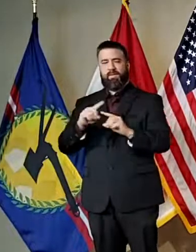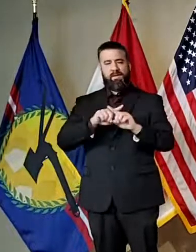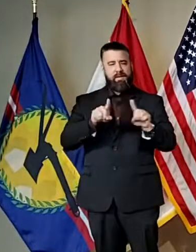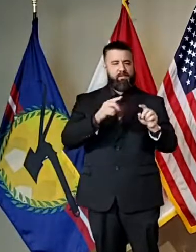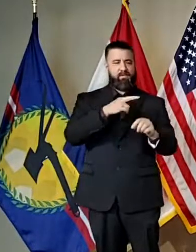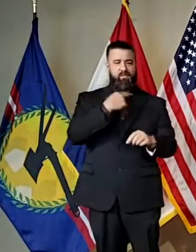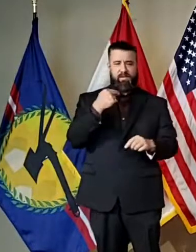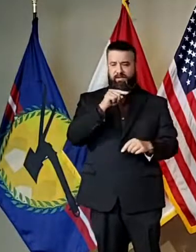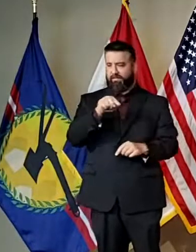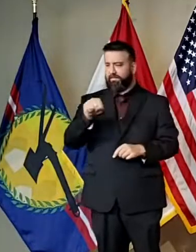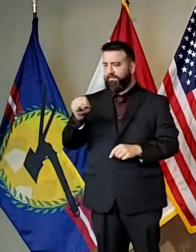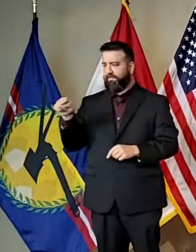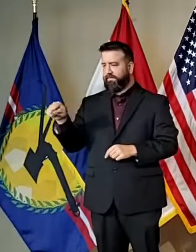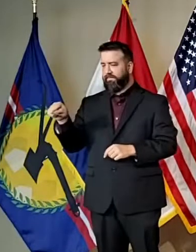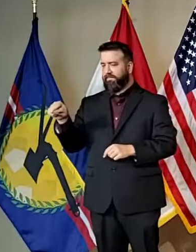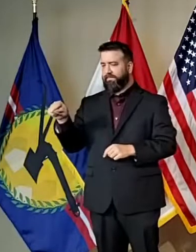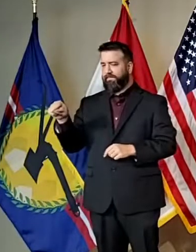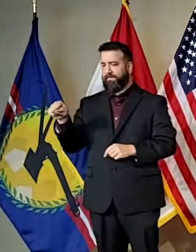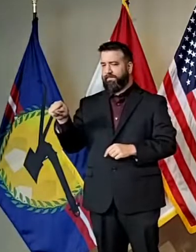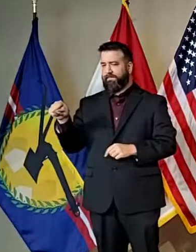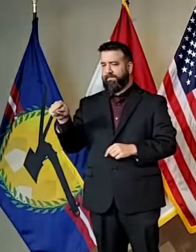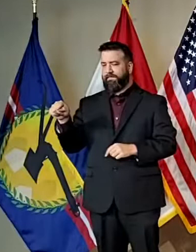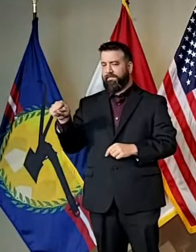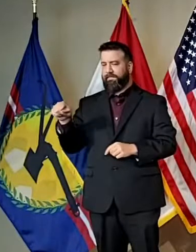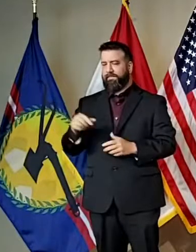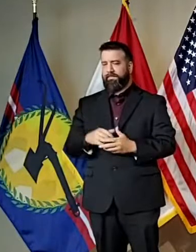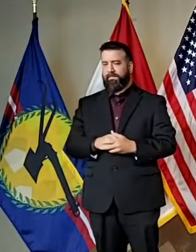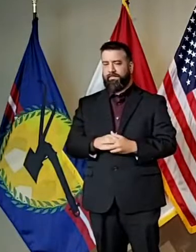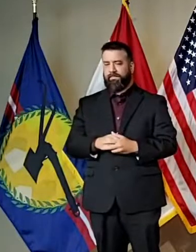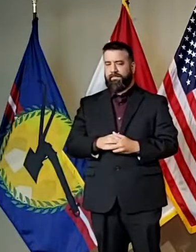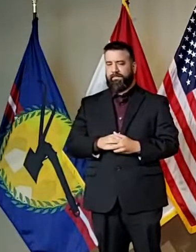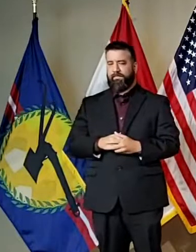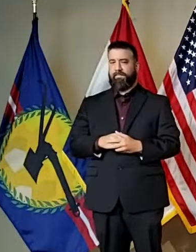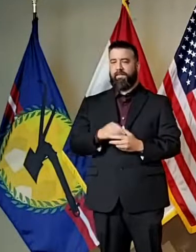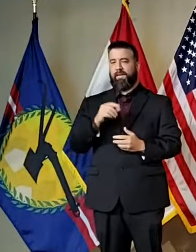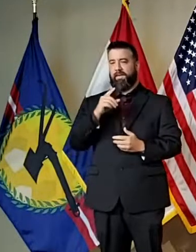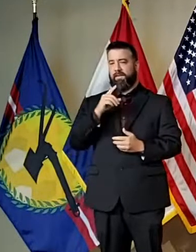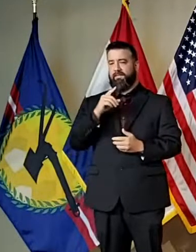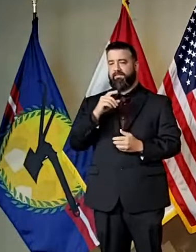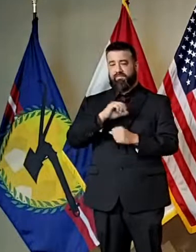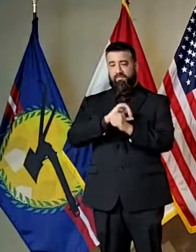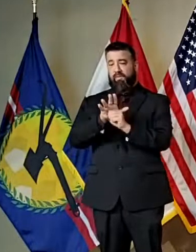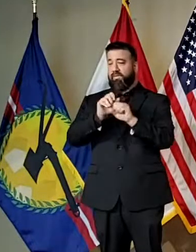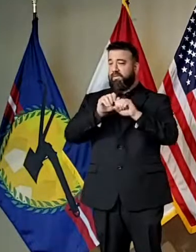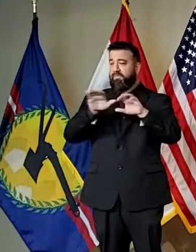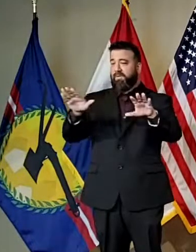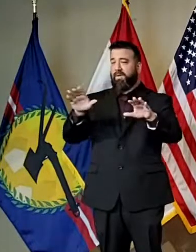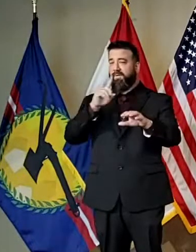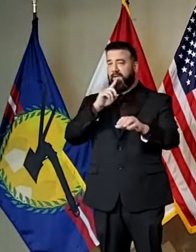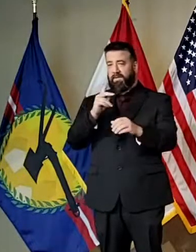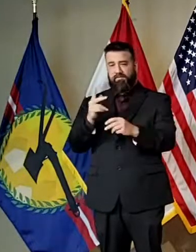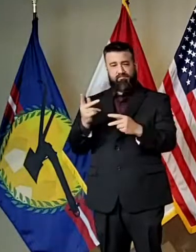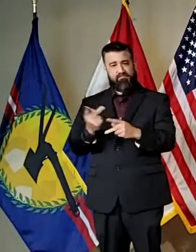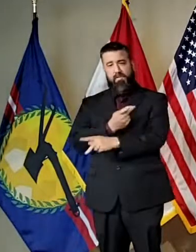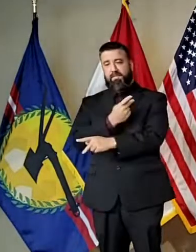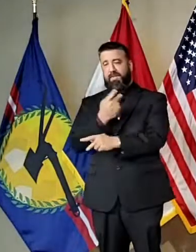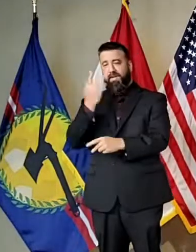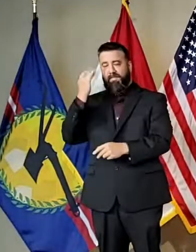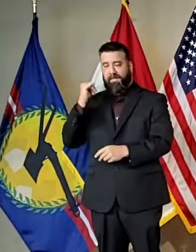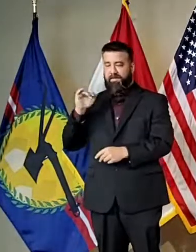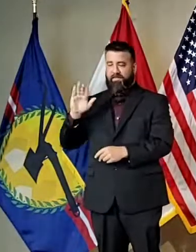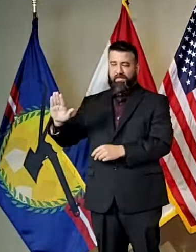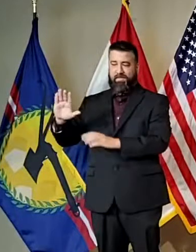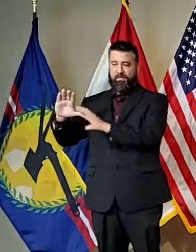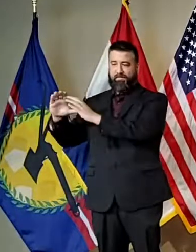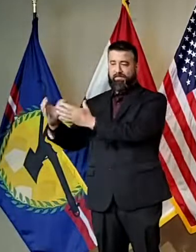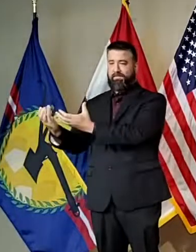transmission is multiplied by the likelihood of that age group having a COVID infection. And we know